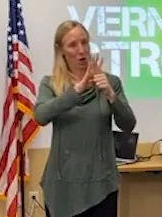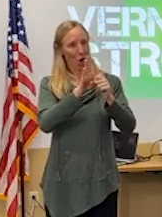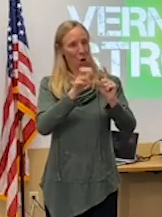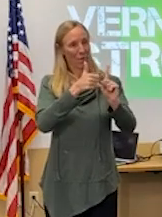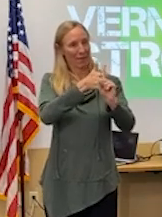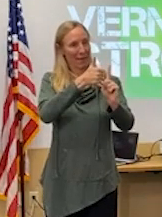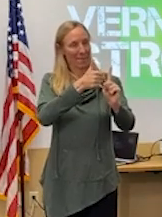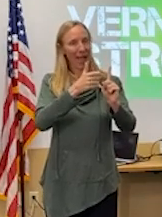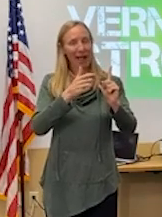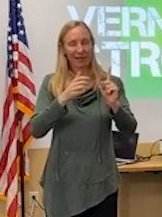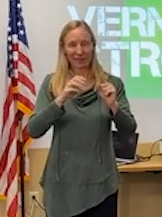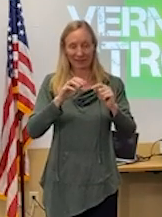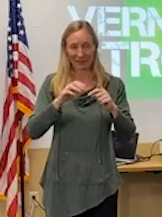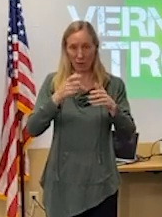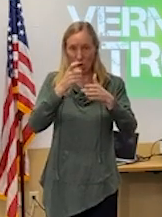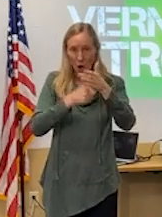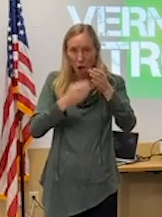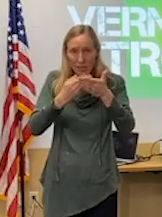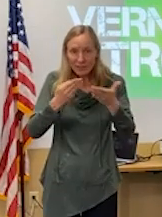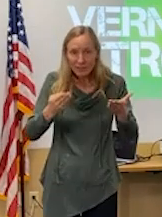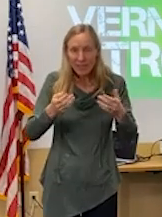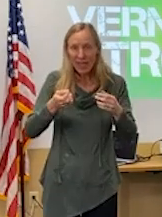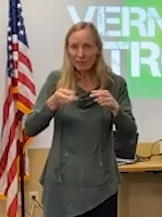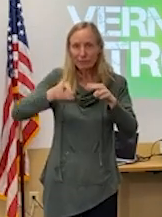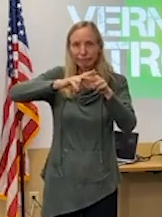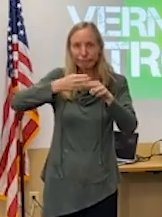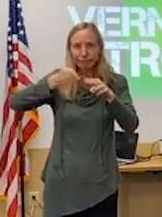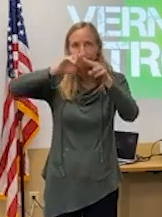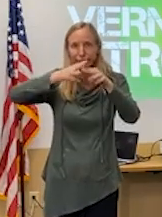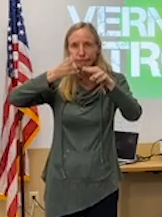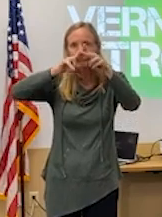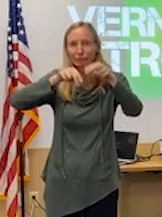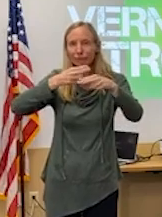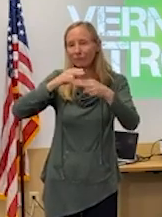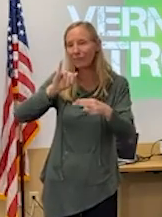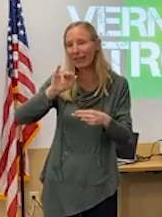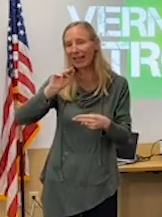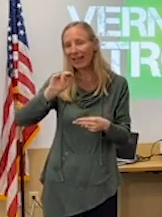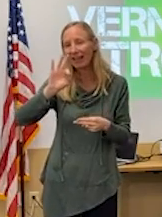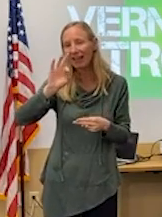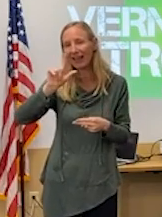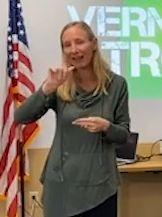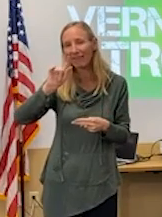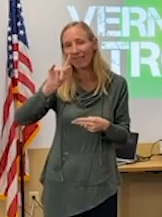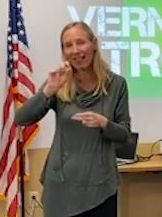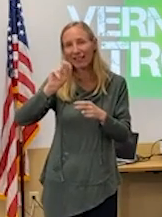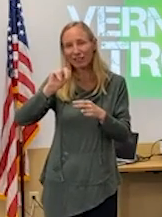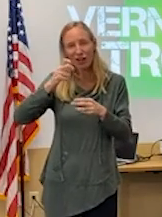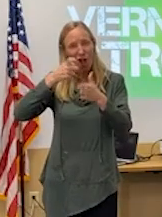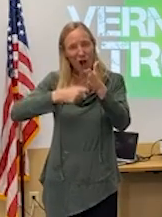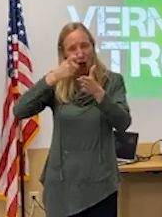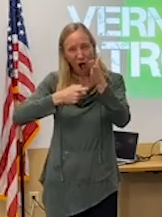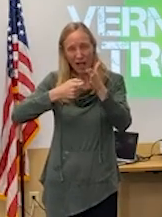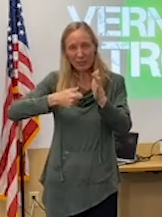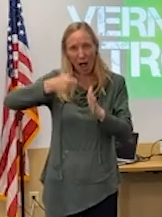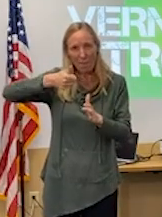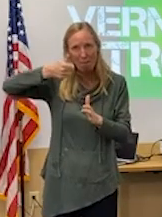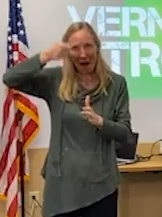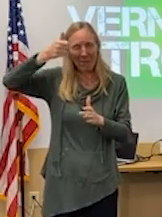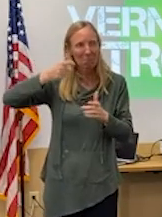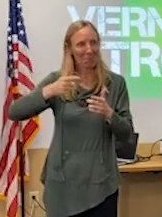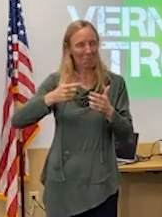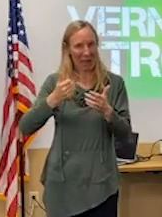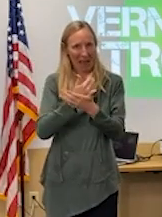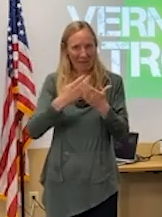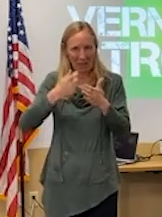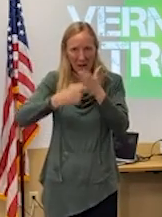in terms of inflation and other areas. Workforce continues to be a big challenge for Vermont,